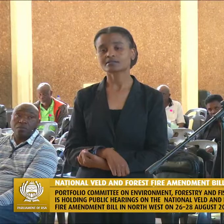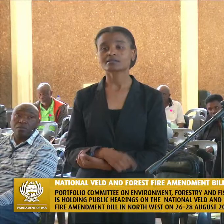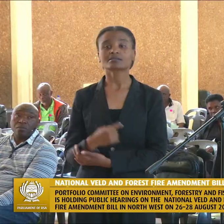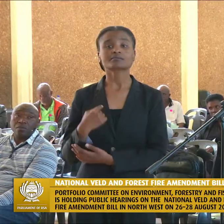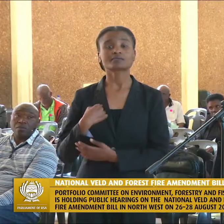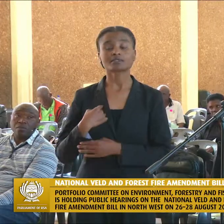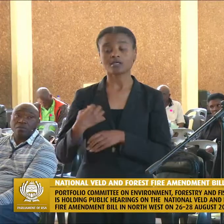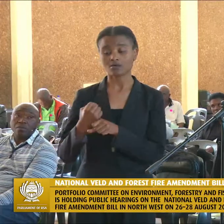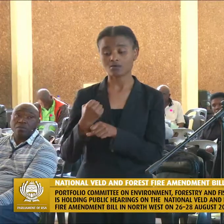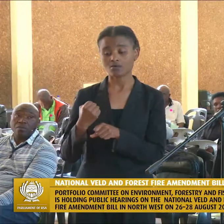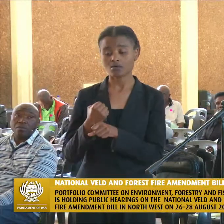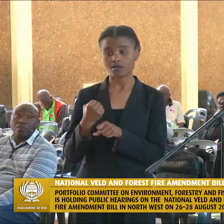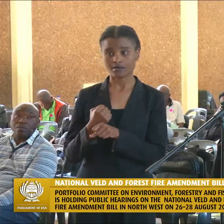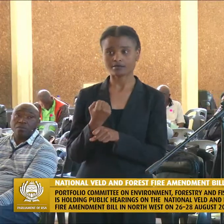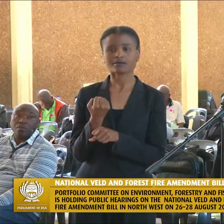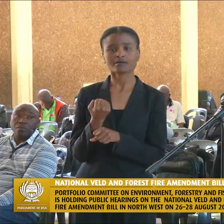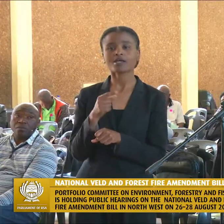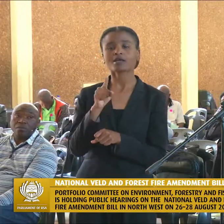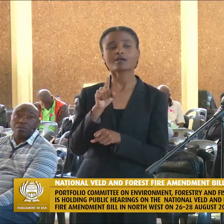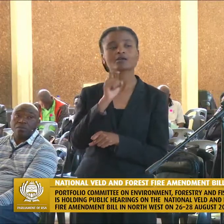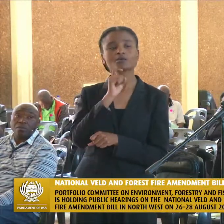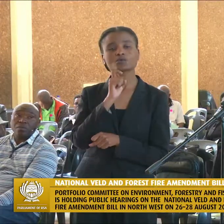i do have a livestock